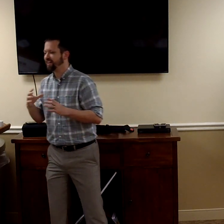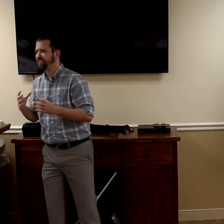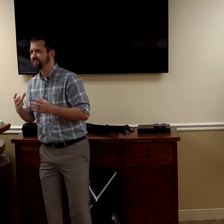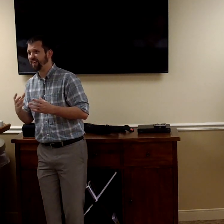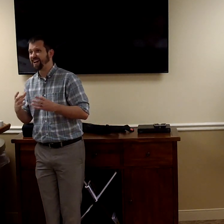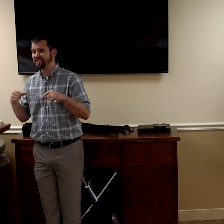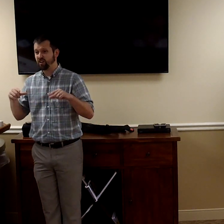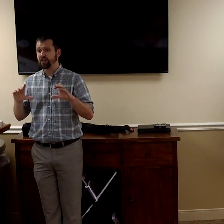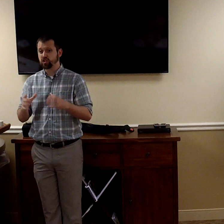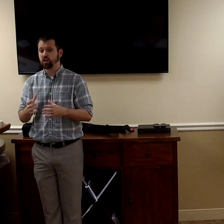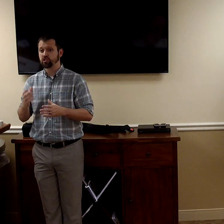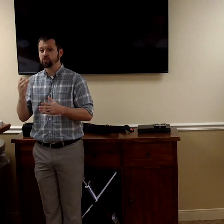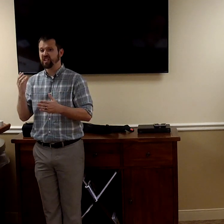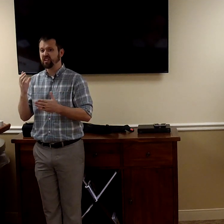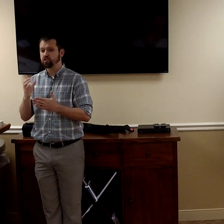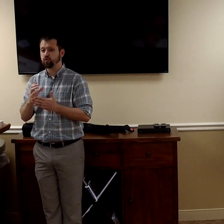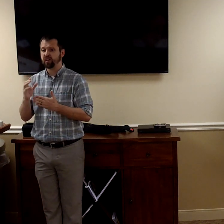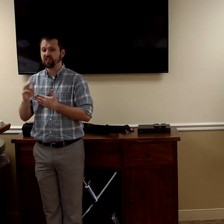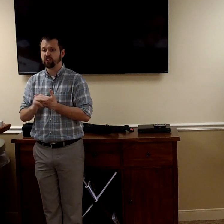this class here at church using this curriculum